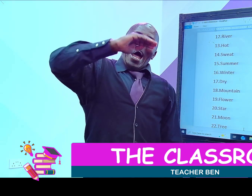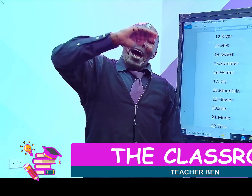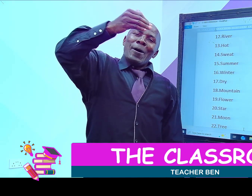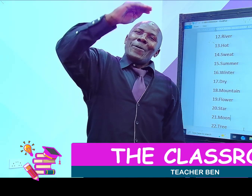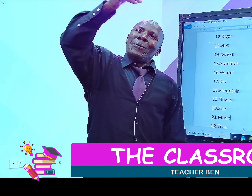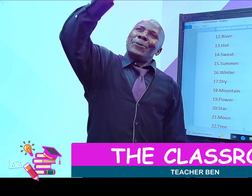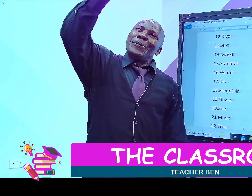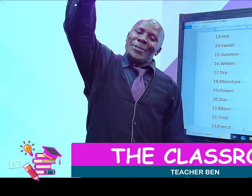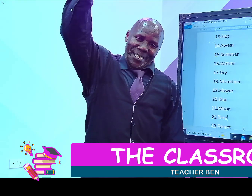mountain.